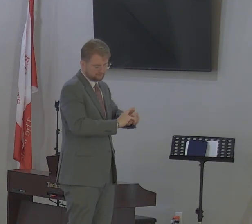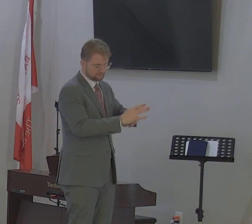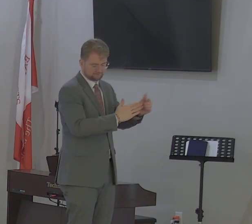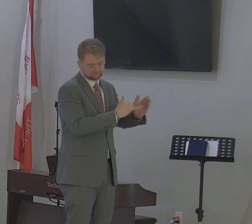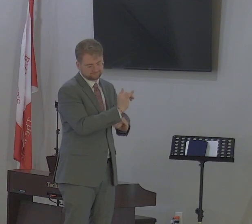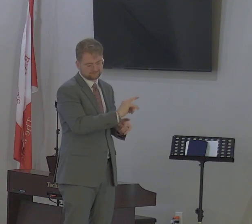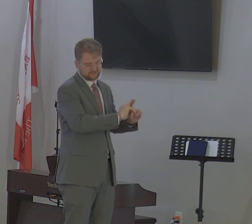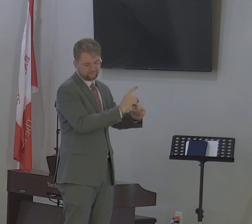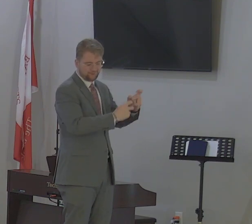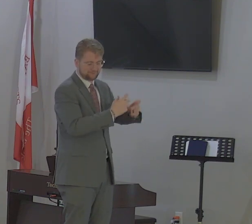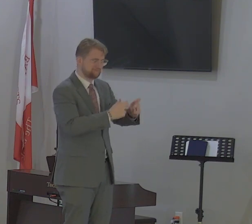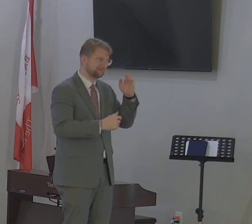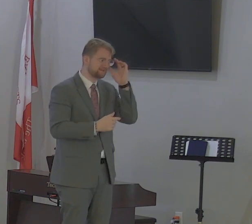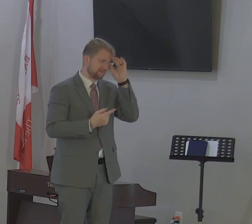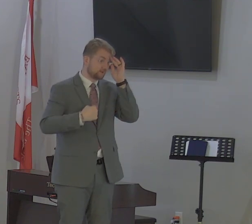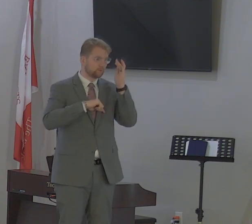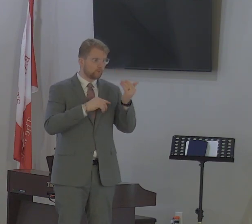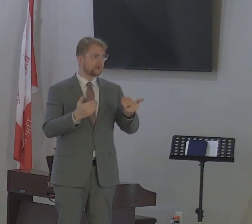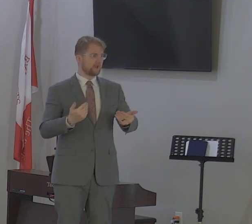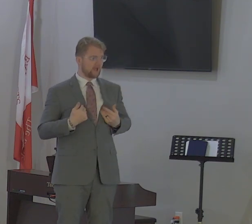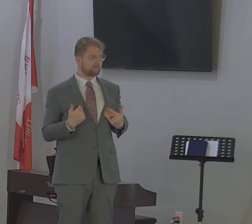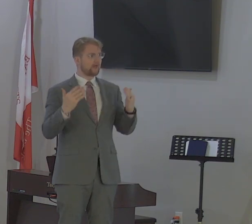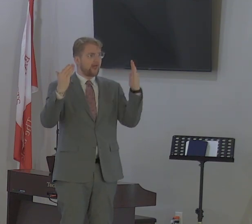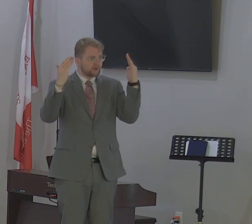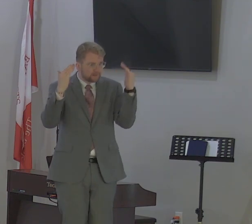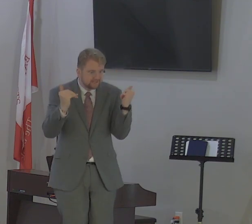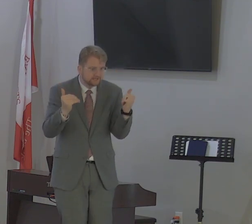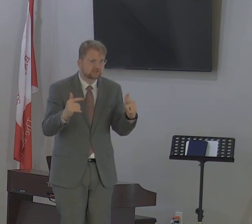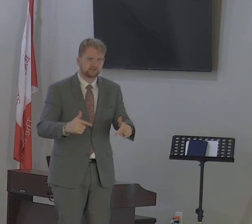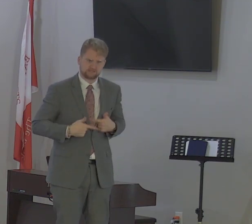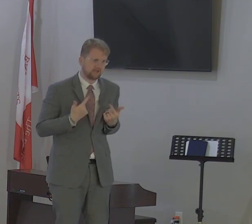life. Then the greatest expectation,